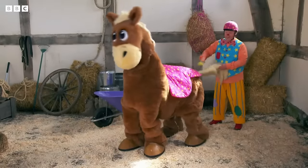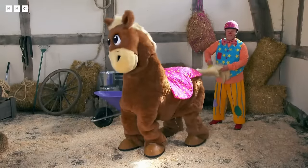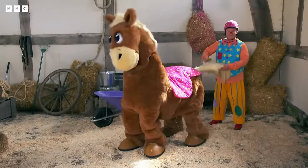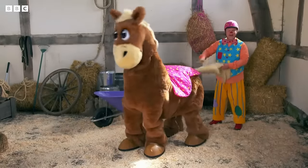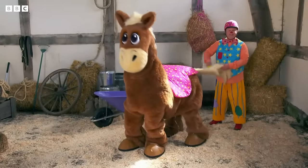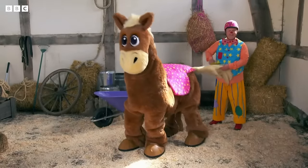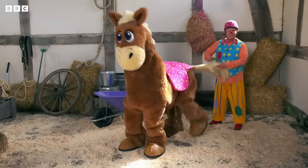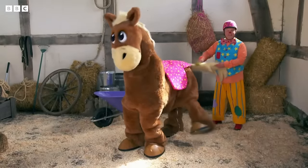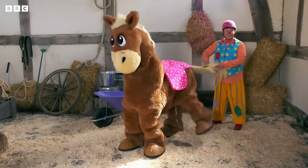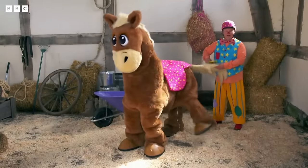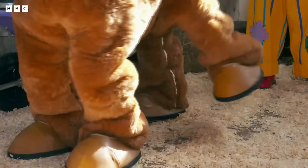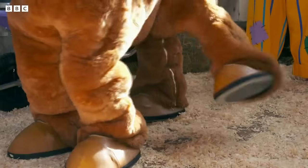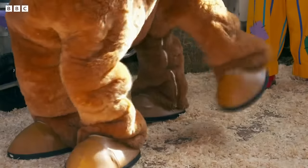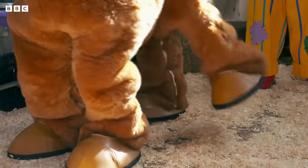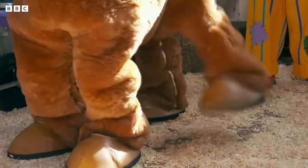Does that tickle as well, Spotty?